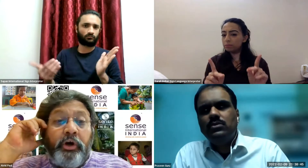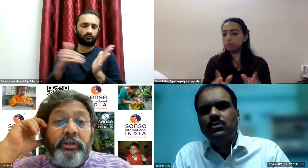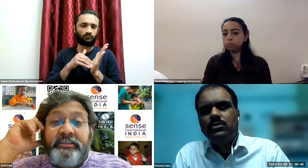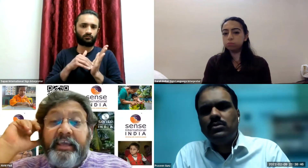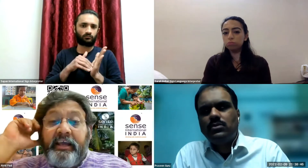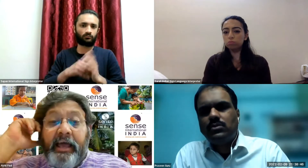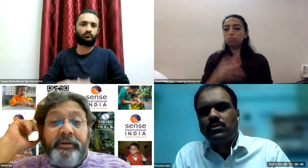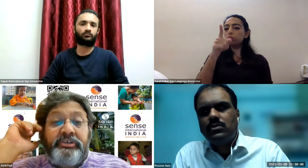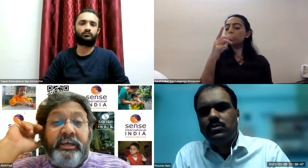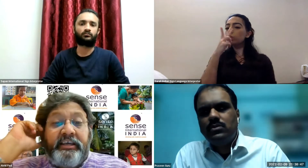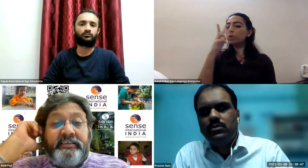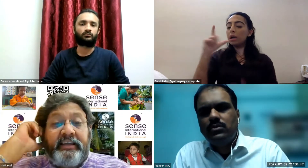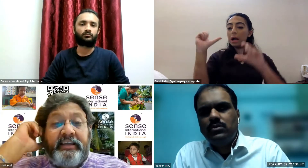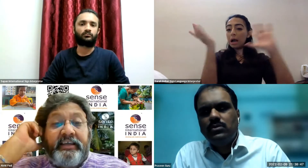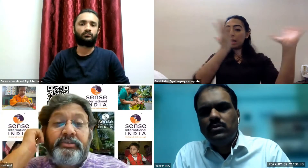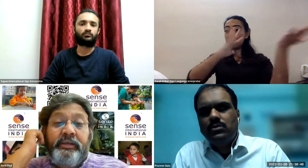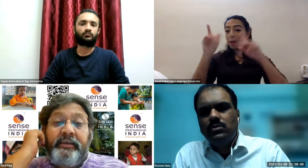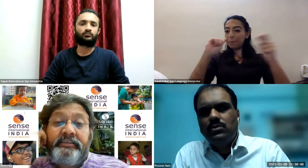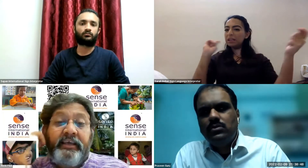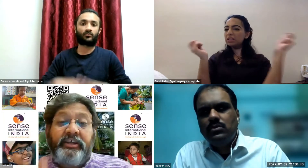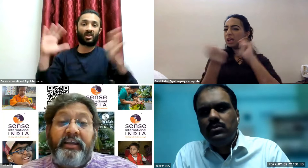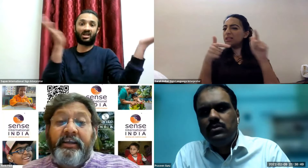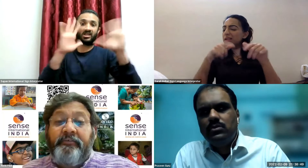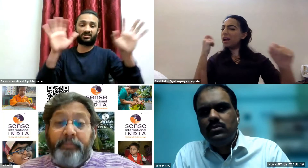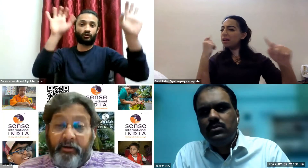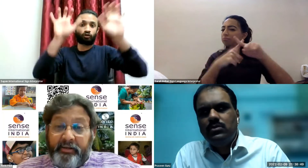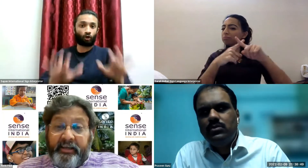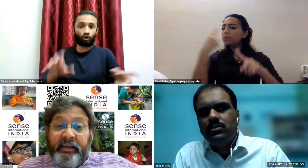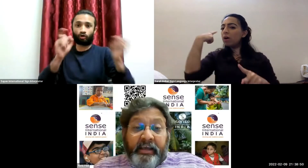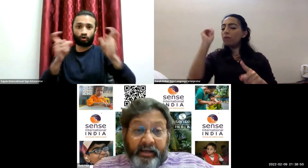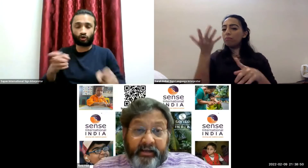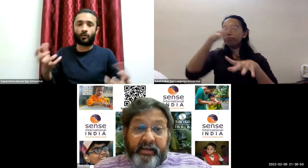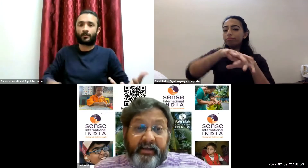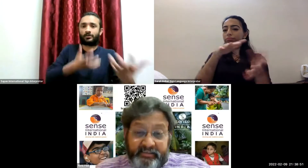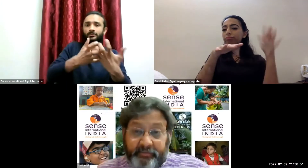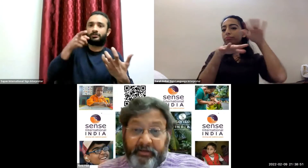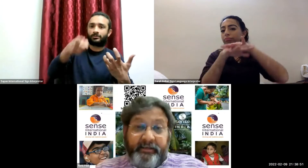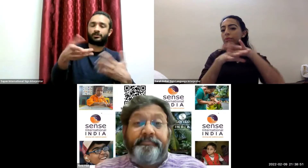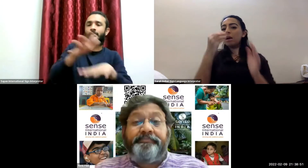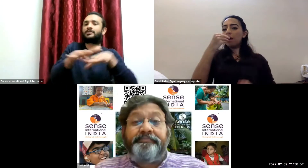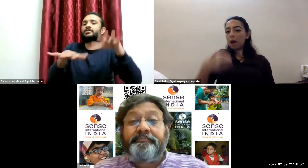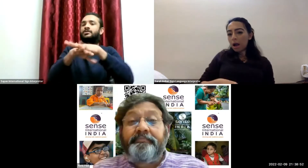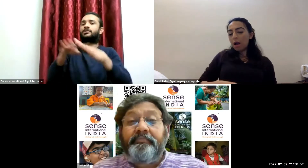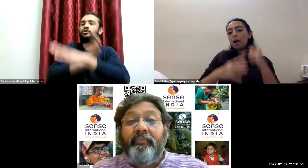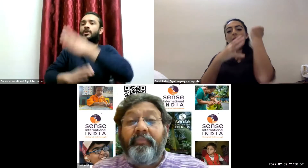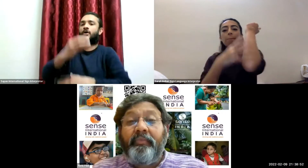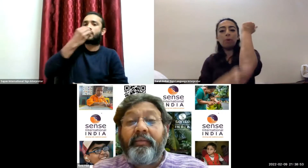How do you all see climate change as the catalyst to the intersectionality of poverty, hunger, and disability?